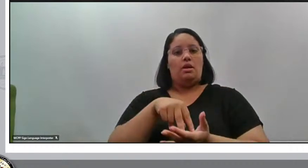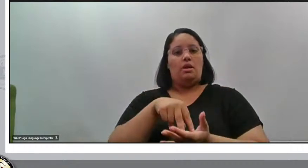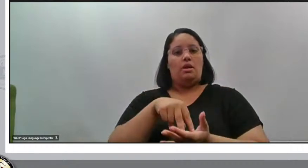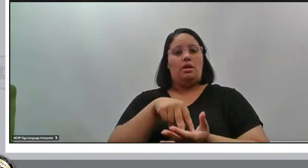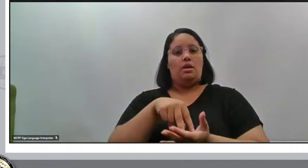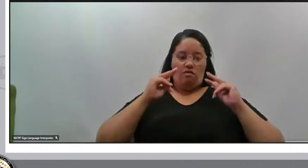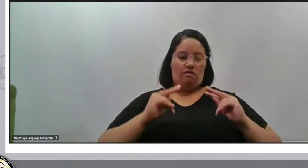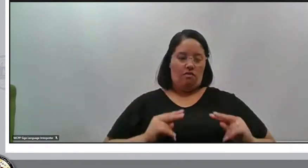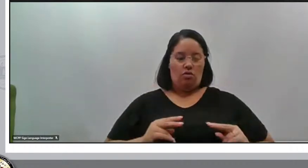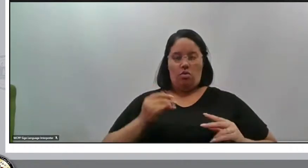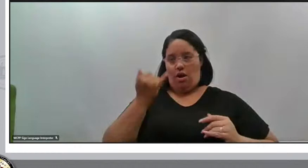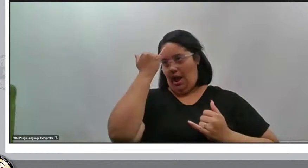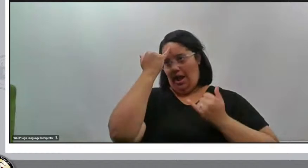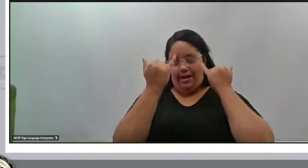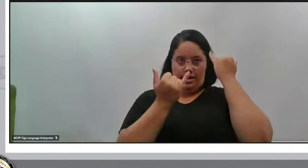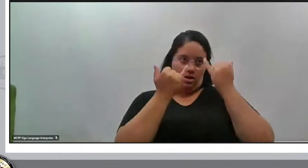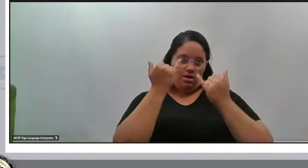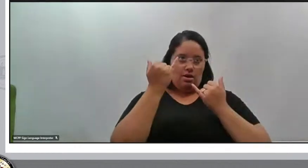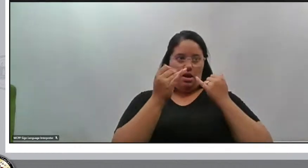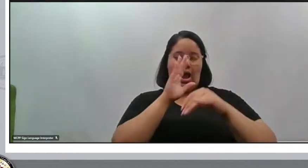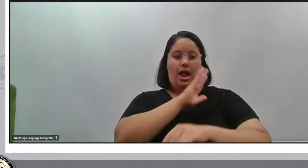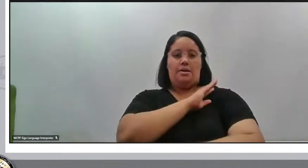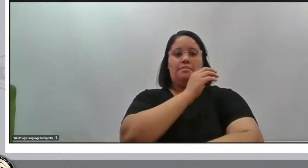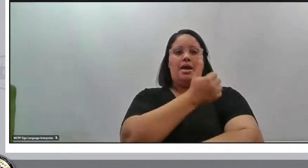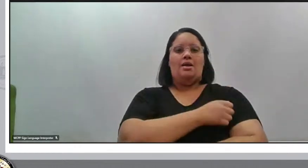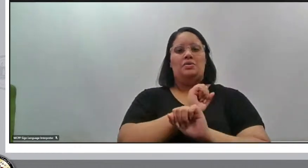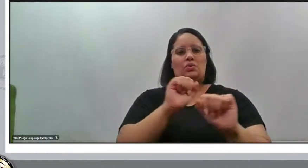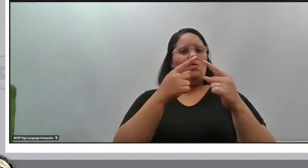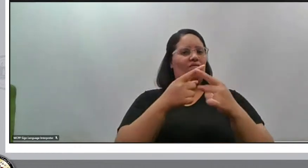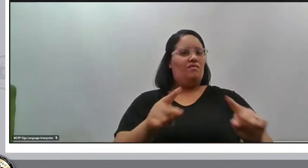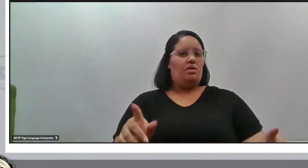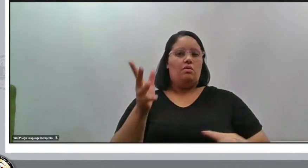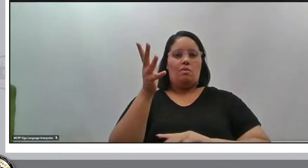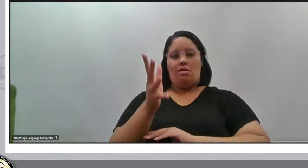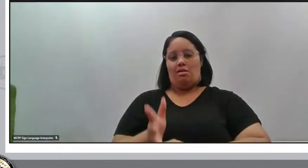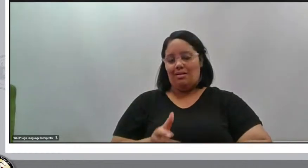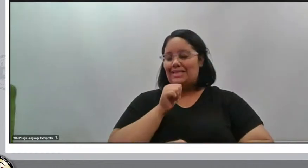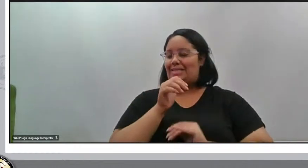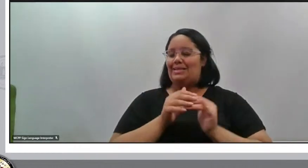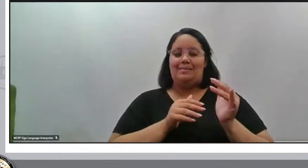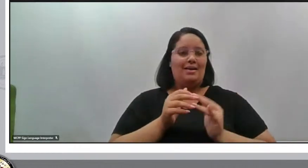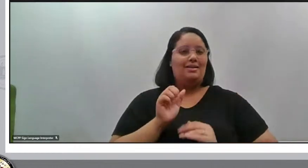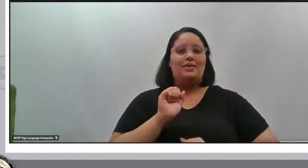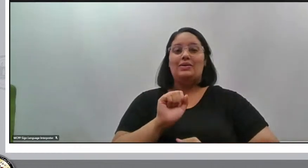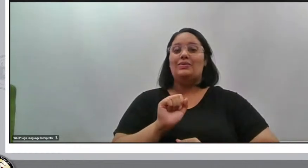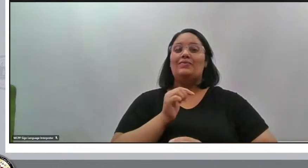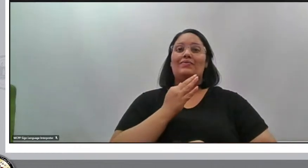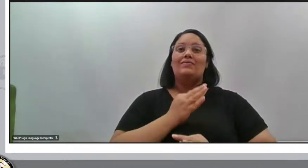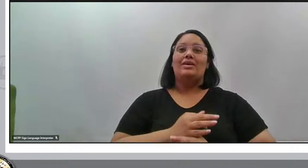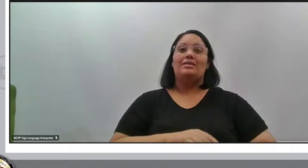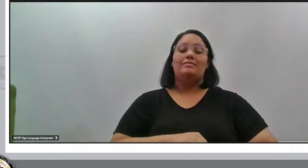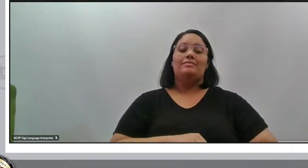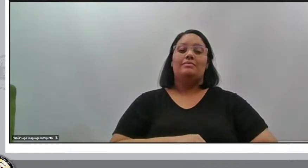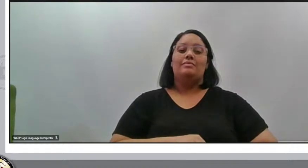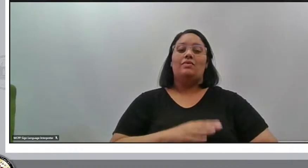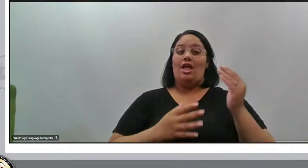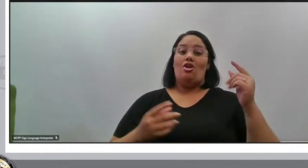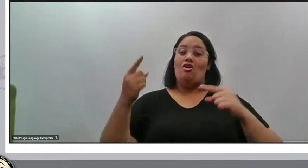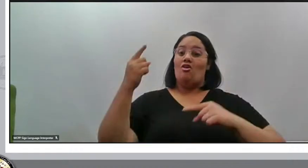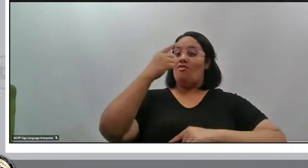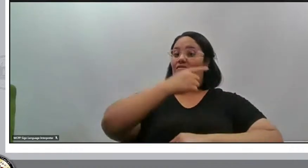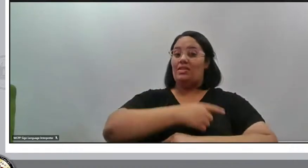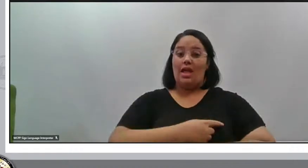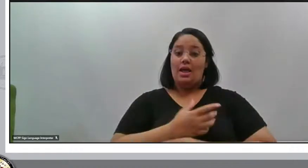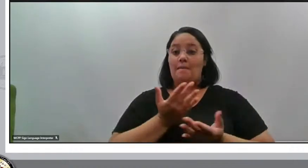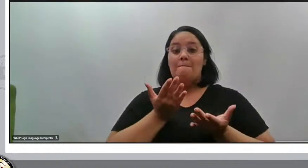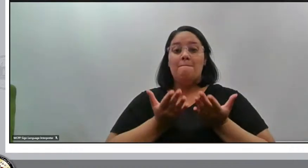political ideologies and mandate differently, irrespective of the fact that at the end of the day, maybe